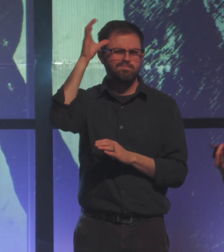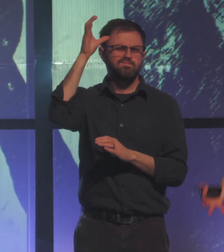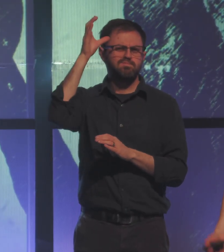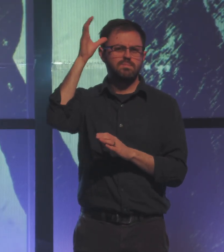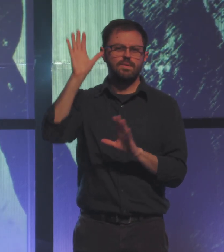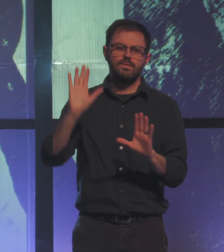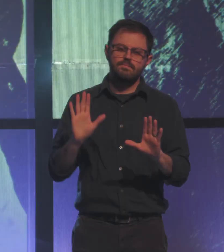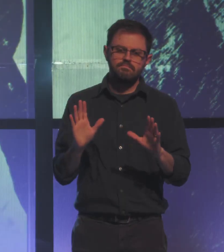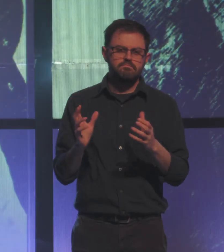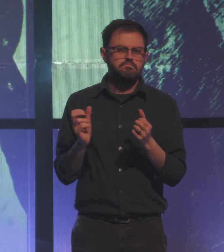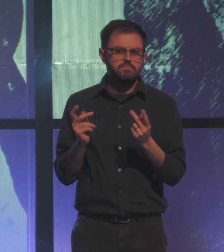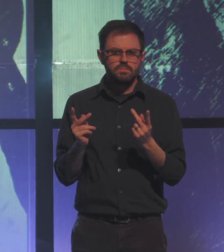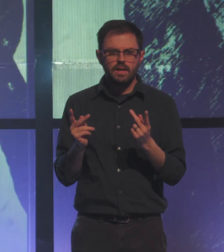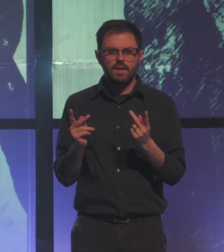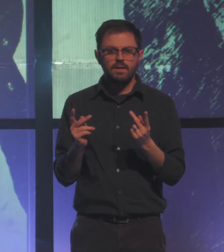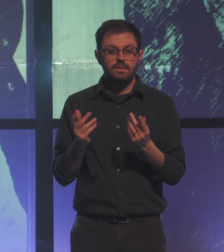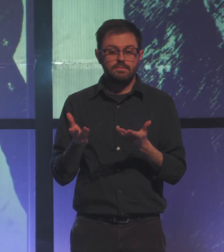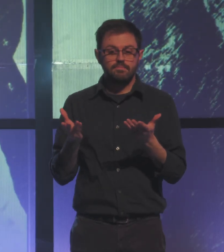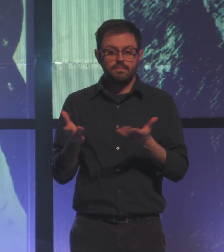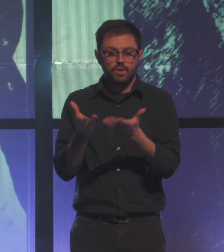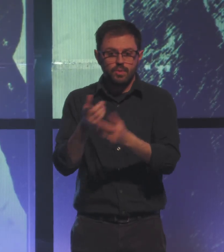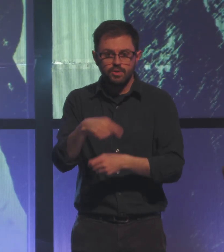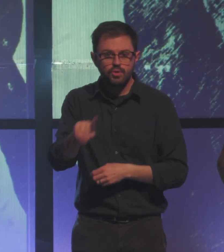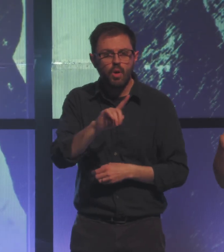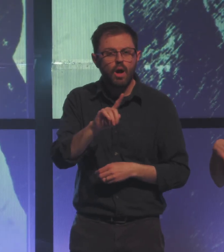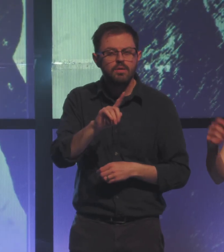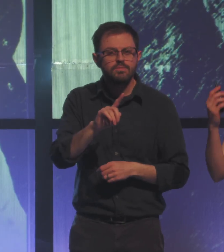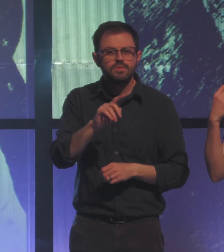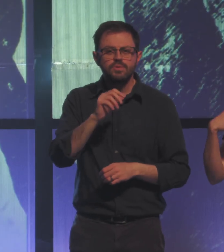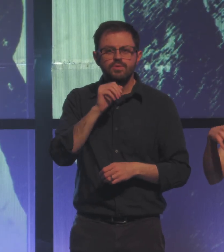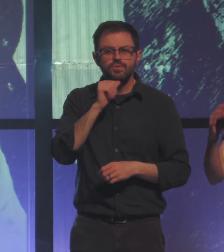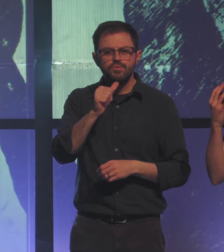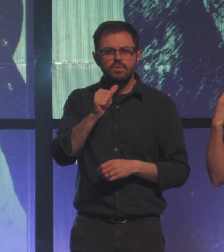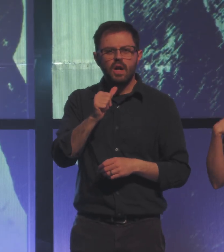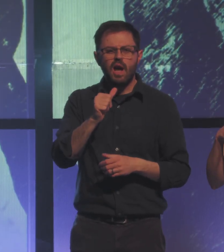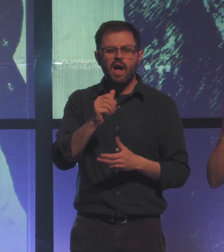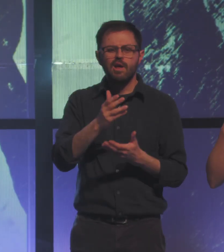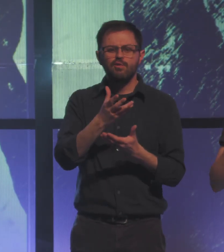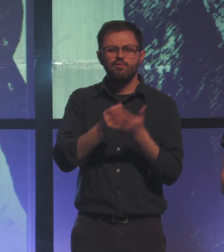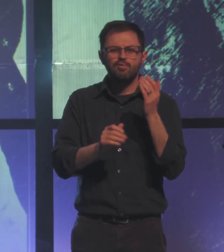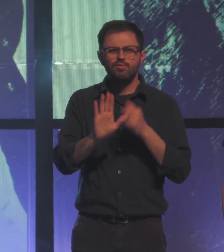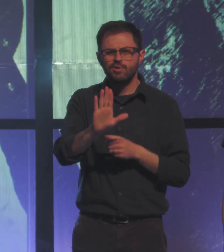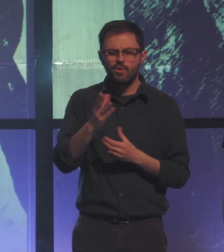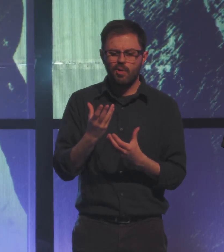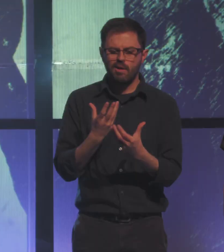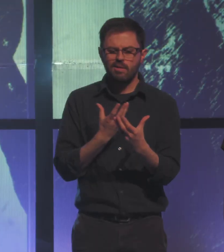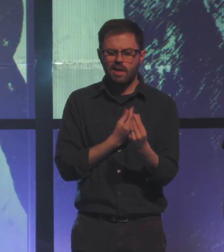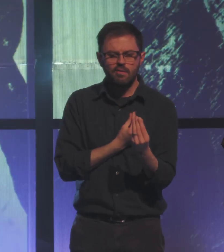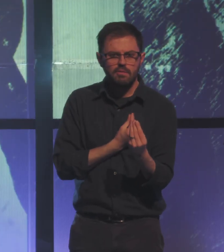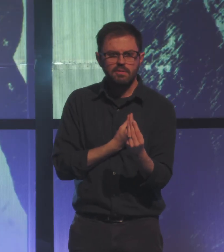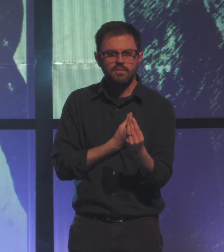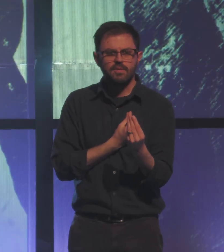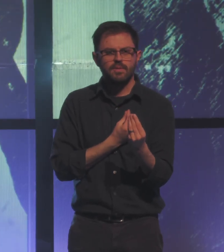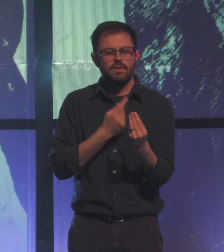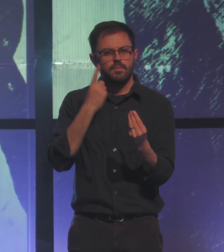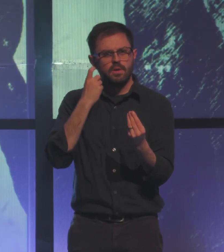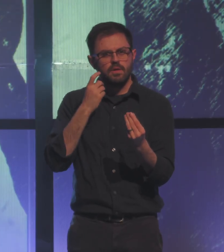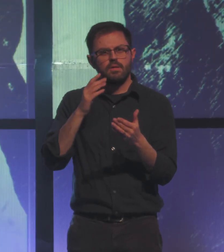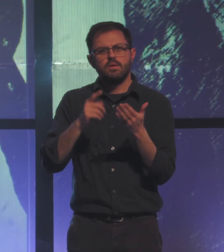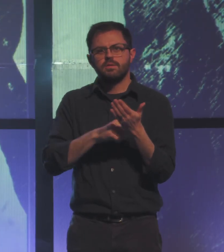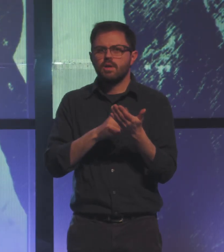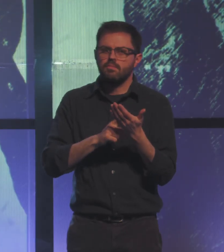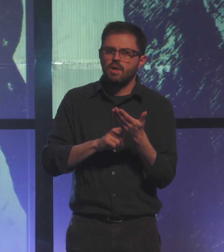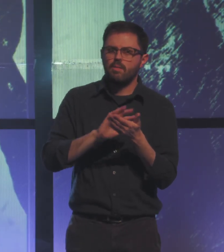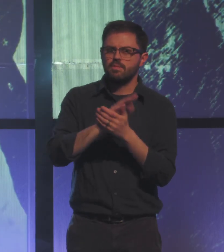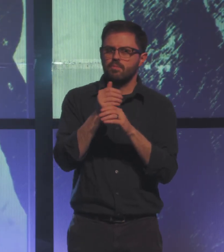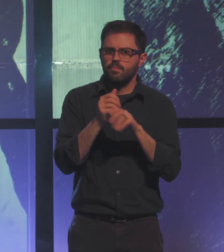Don't lose your tenderness. Sometime when we've been walking this path for a while, we can get tired. We can maybe even get